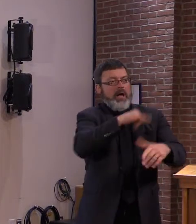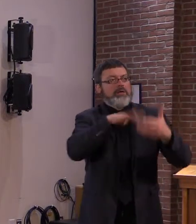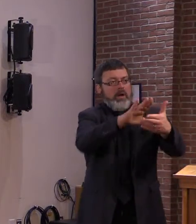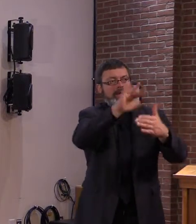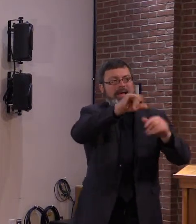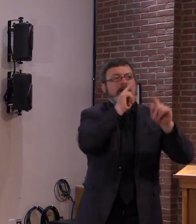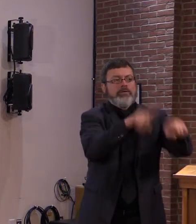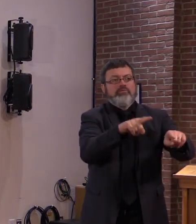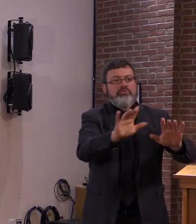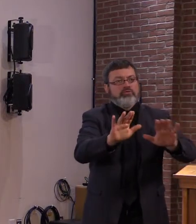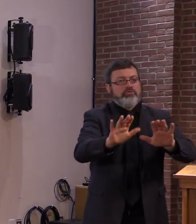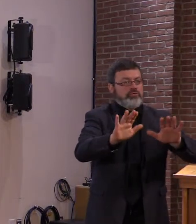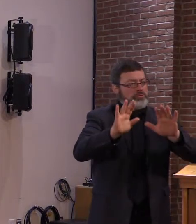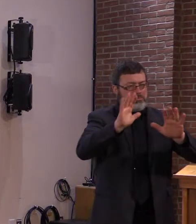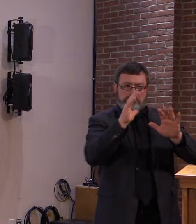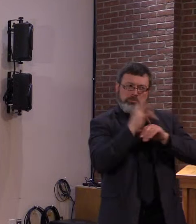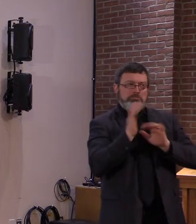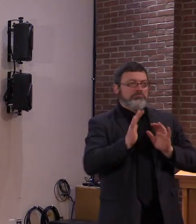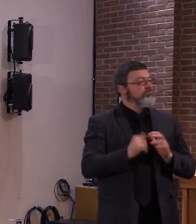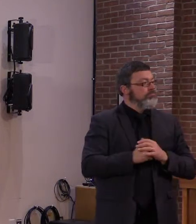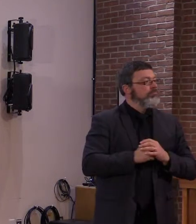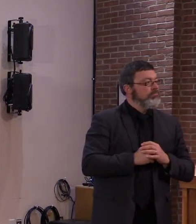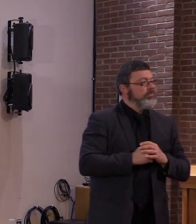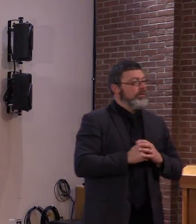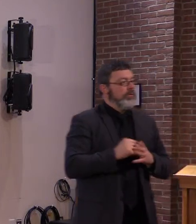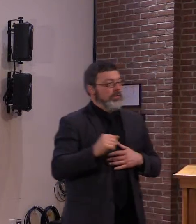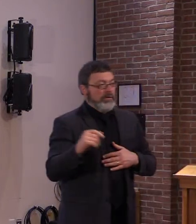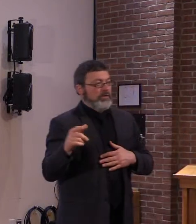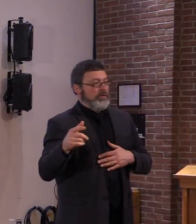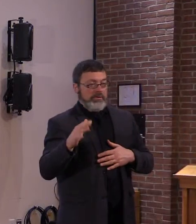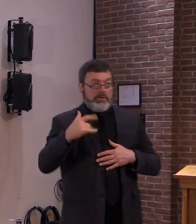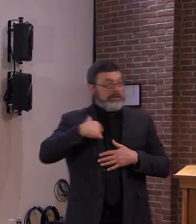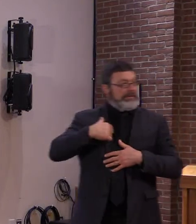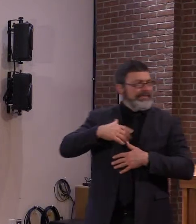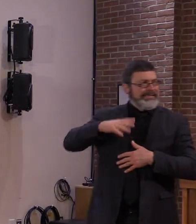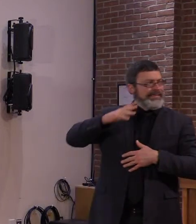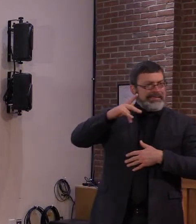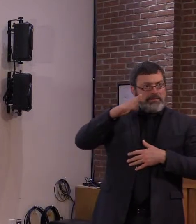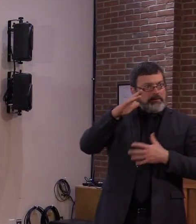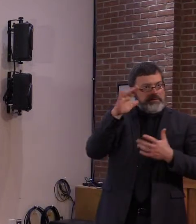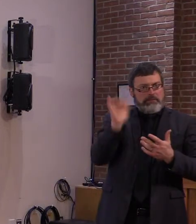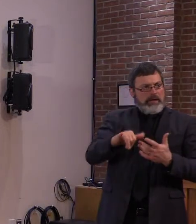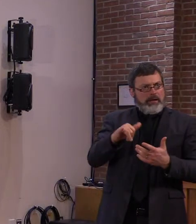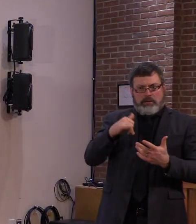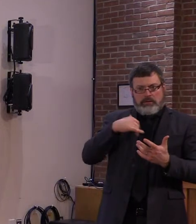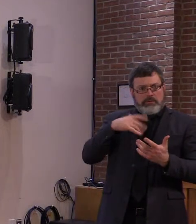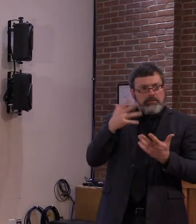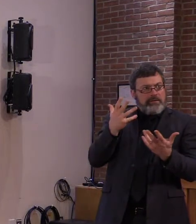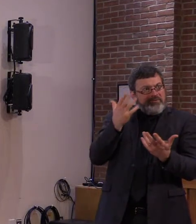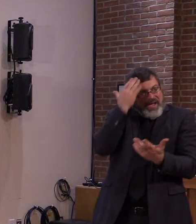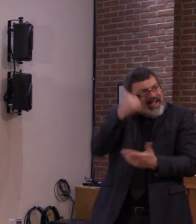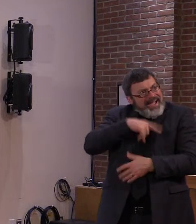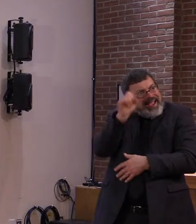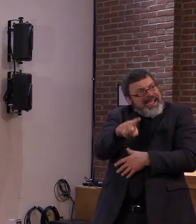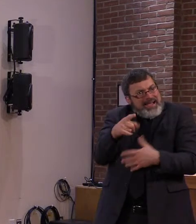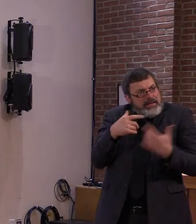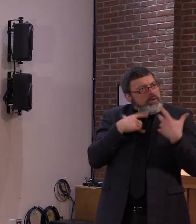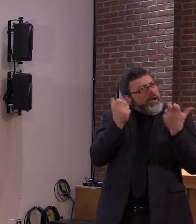even the case. But I think it's important, and Dr. Levine can probably speak to this better than I can. But it's going to be